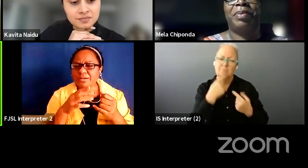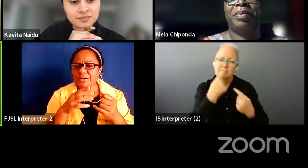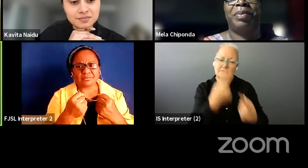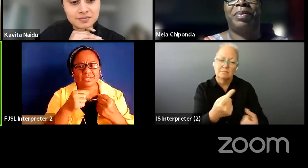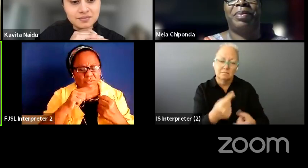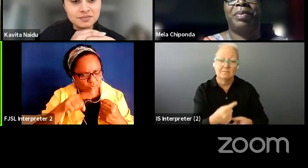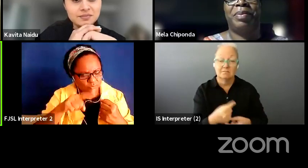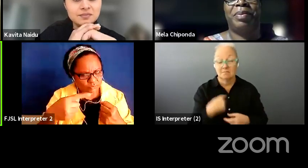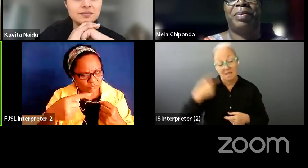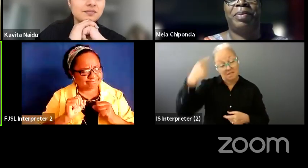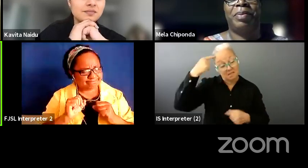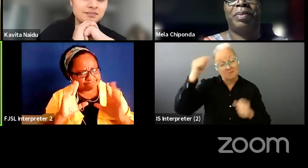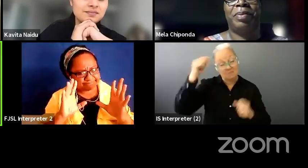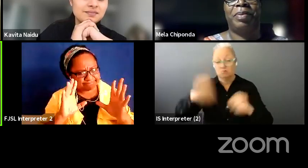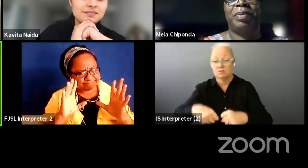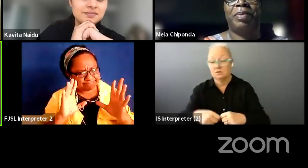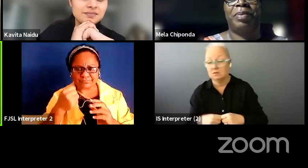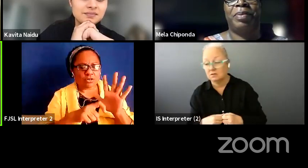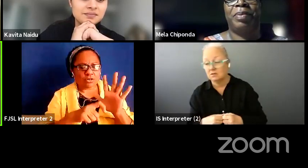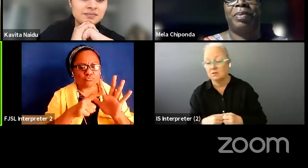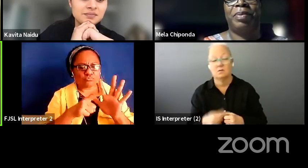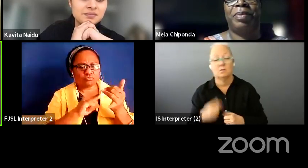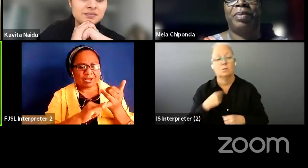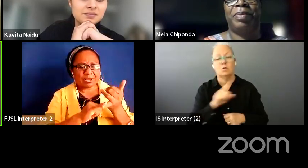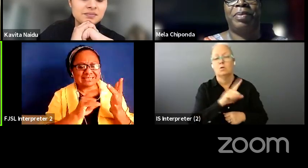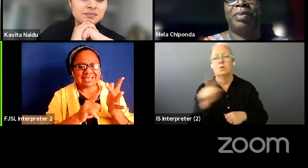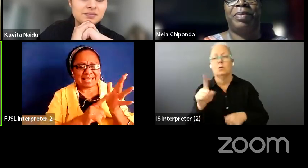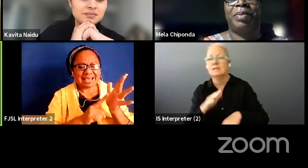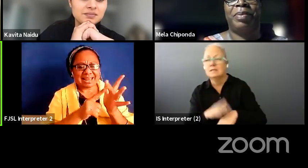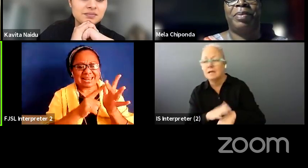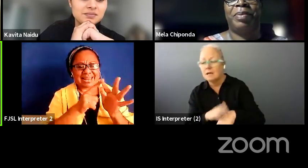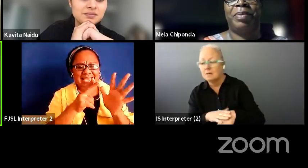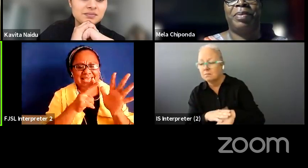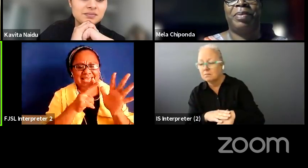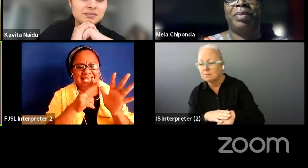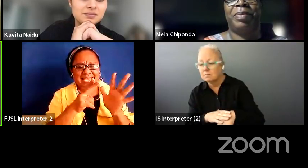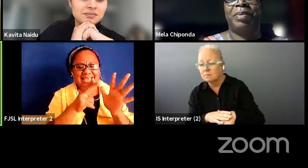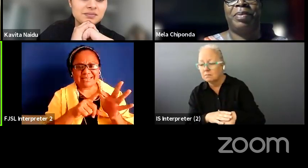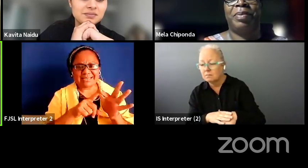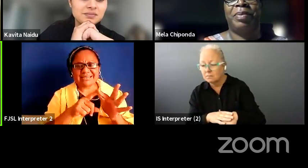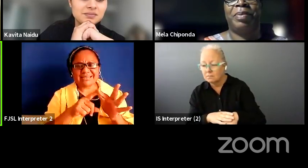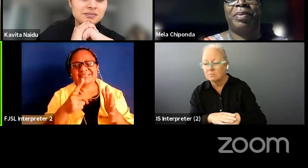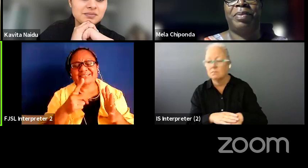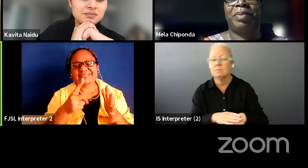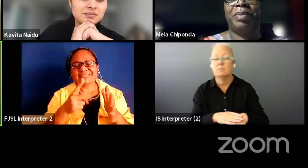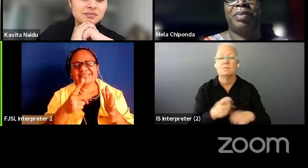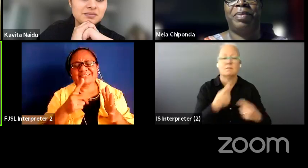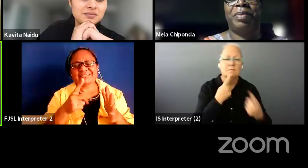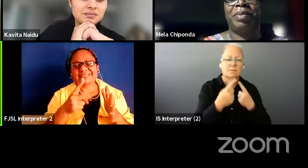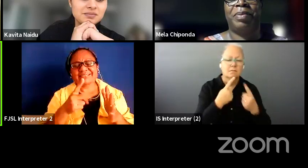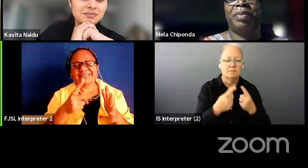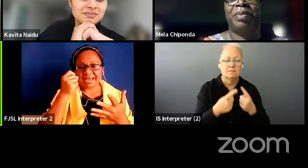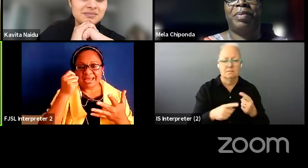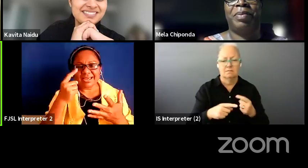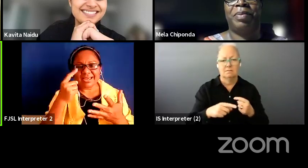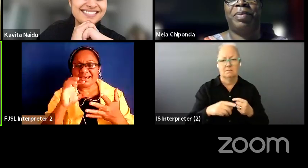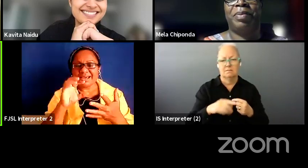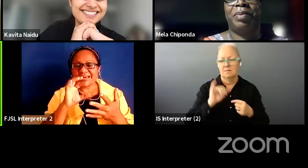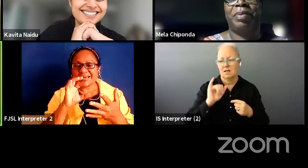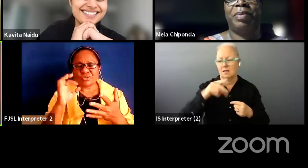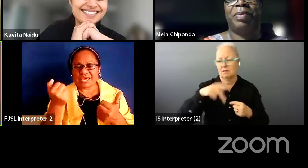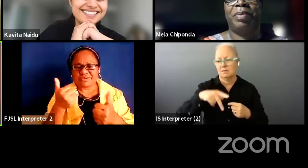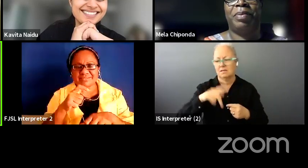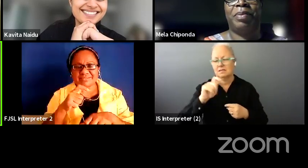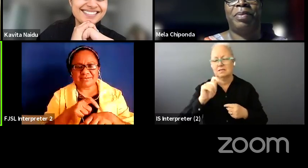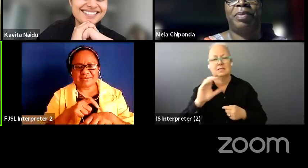that, you know, we do not have time, neither is it the best use of our energy to start explaining about IPCC, because I think this is also